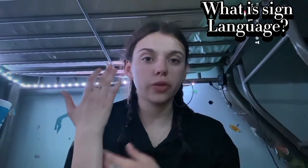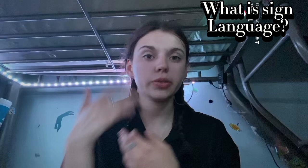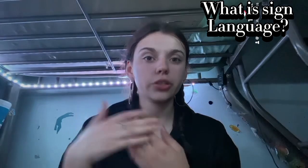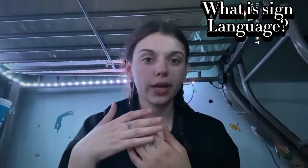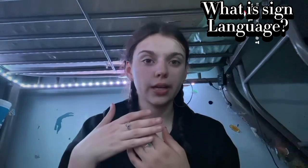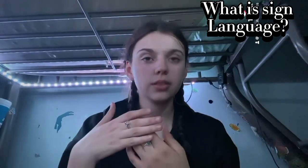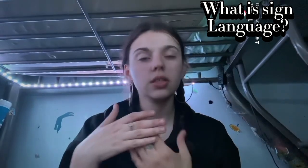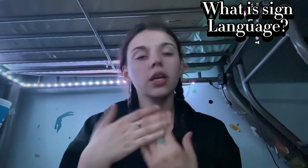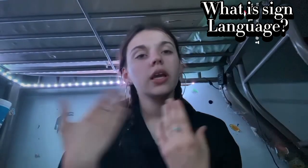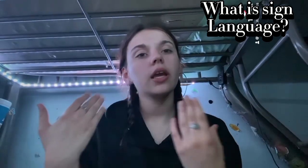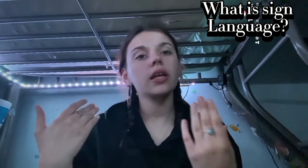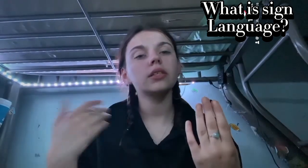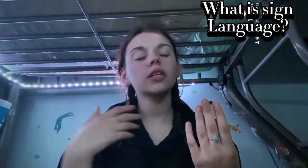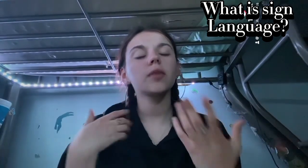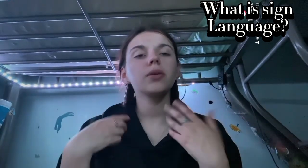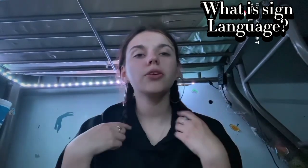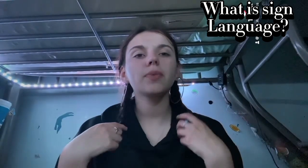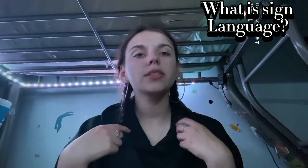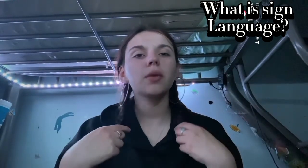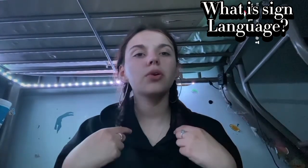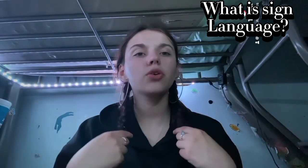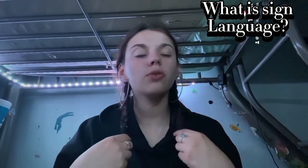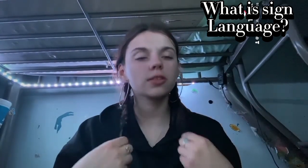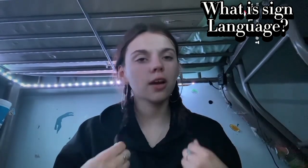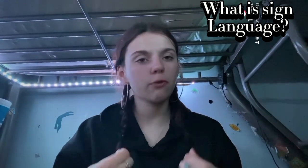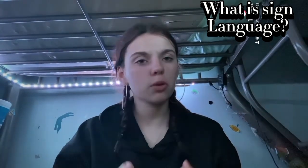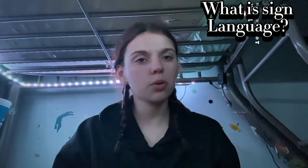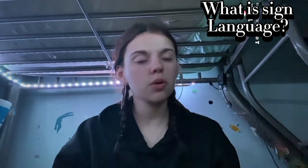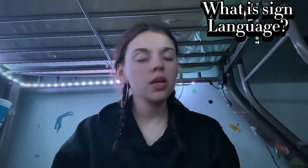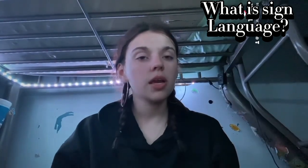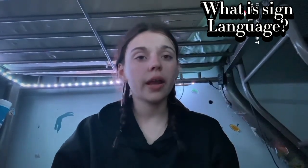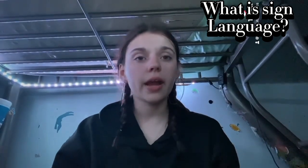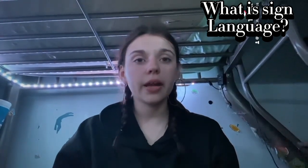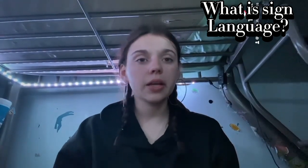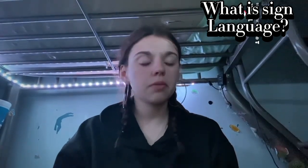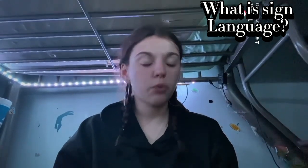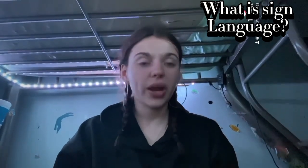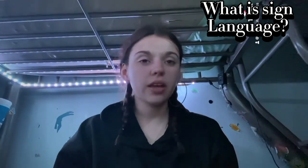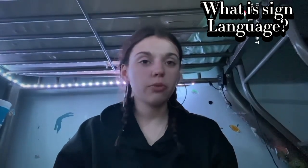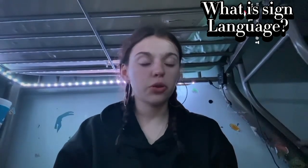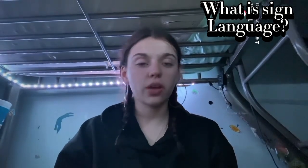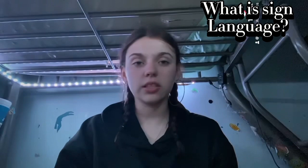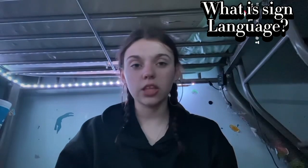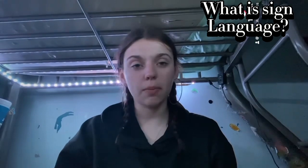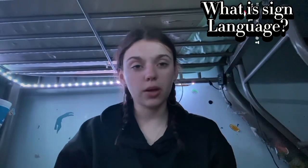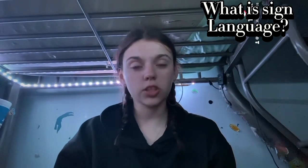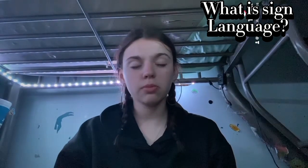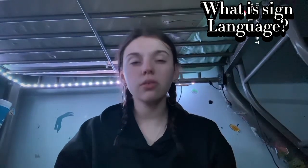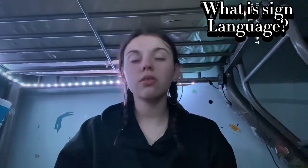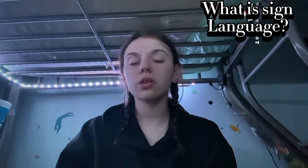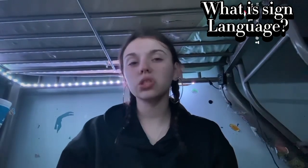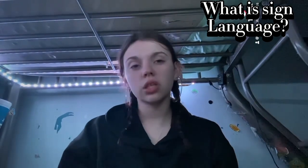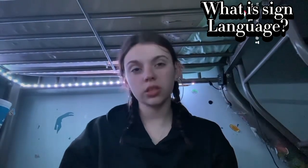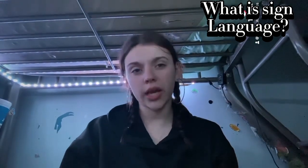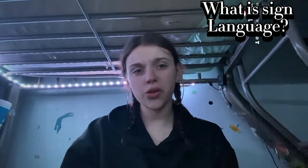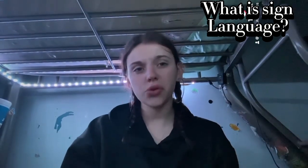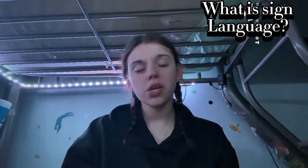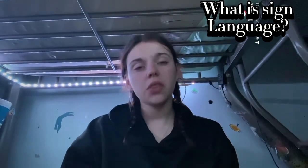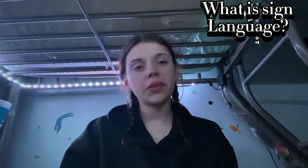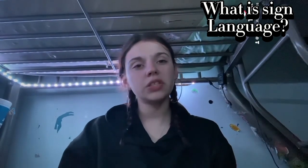your hands. It is going to be used by someone who is nonverbal in any way, whether that it's not possible or just not desired. This is